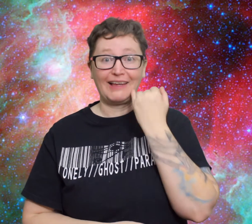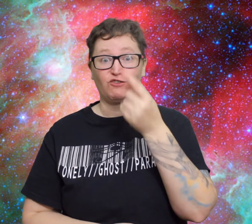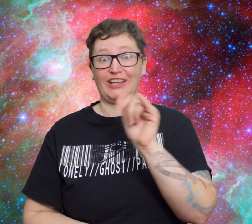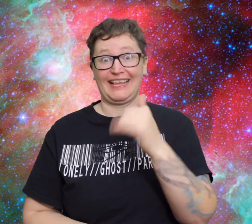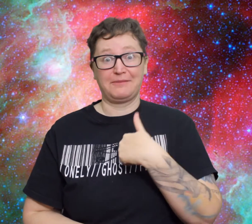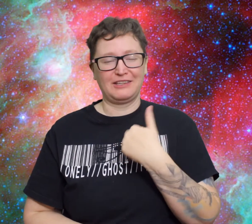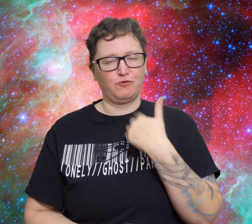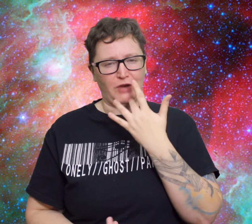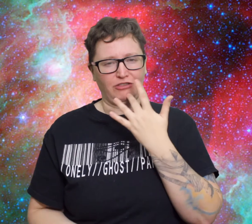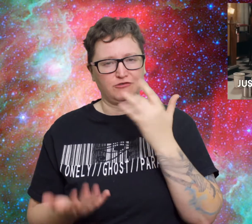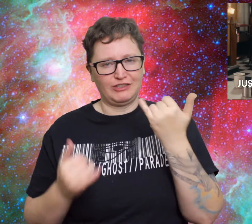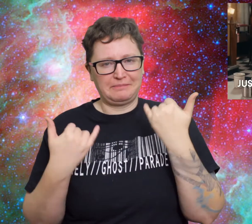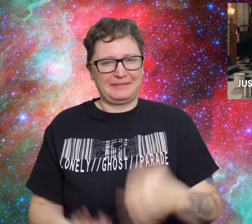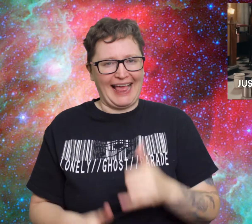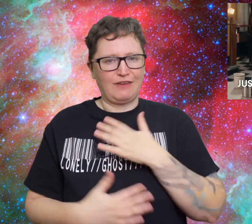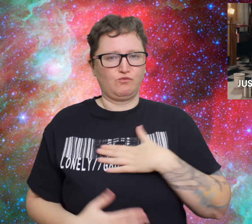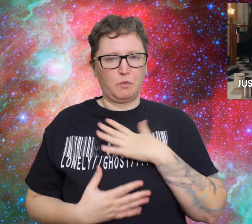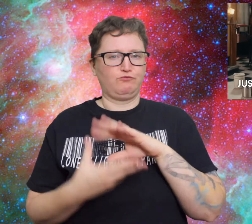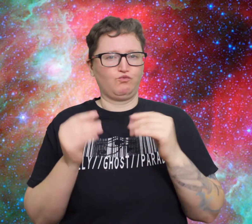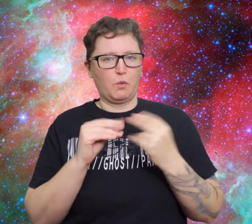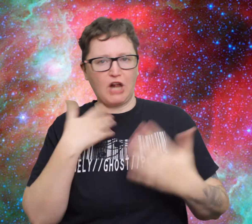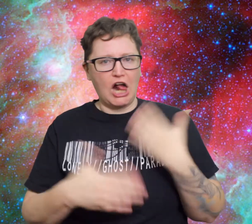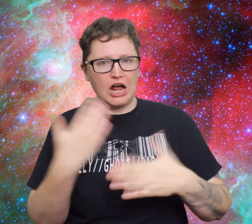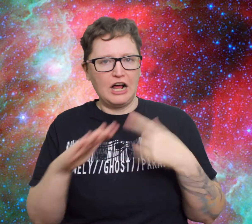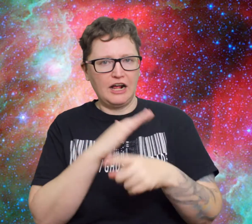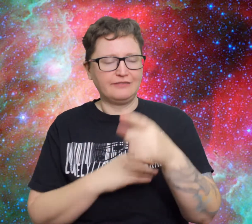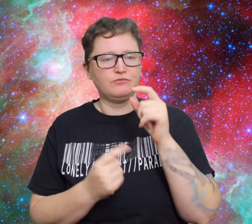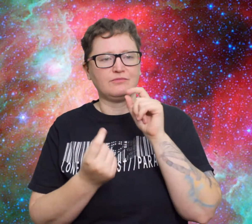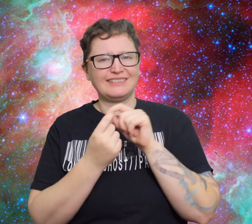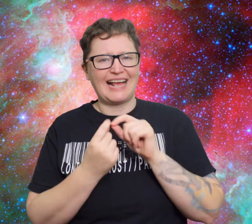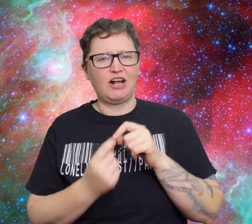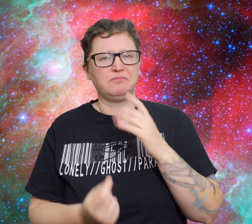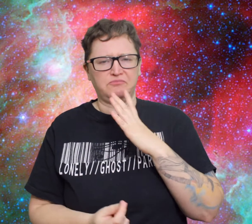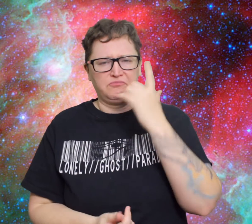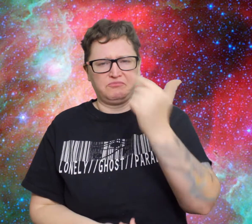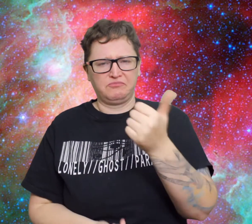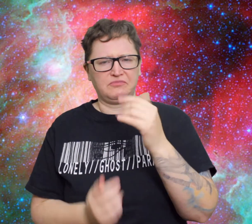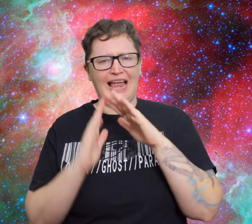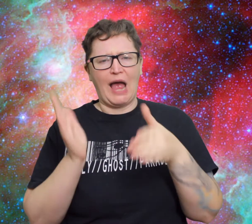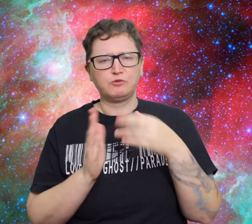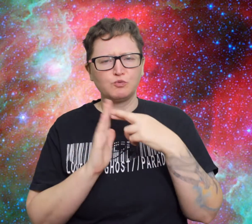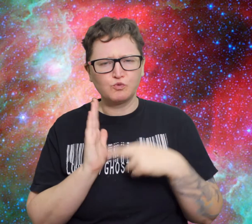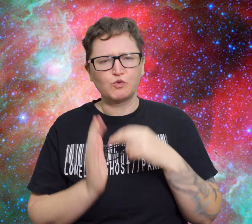for you. If you're like me and you prefer to just play and kind of enjoy the story as you go along and details aren't really a big